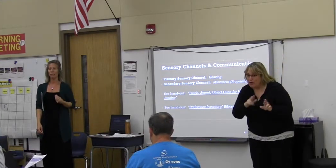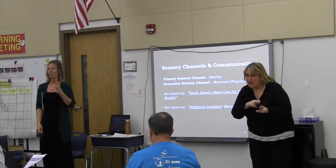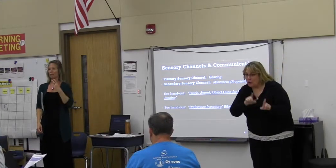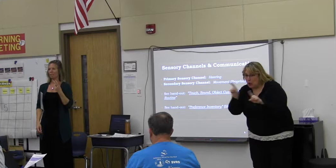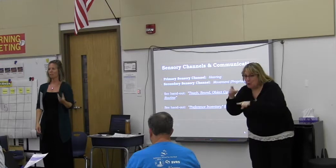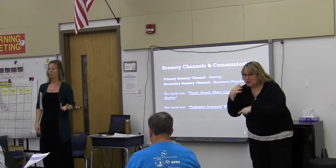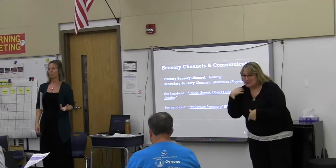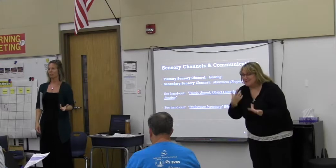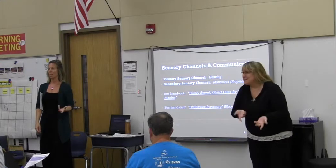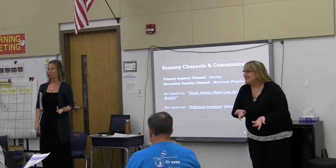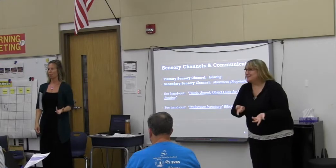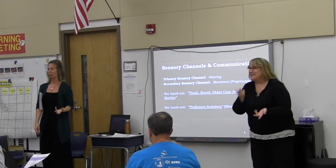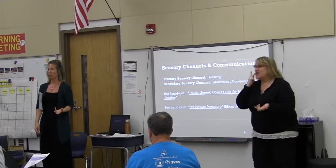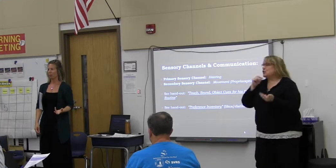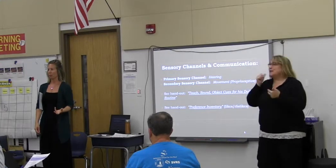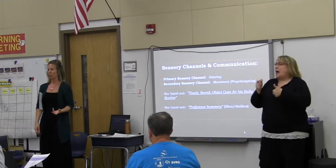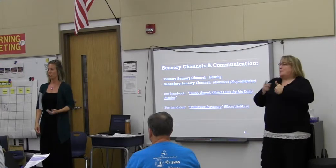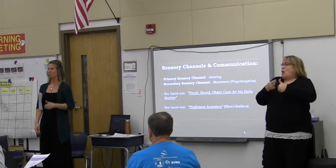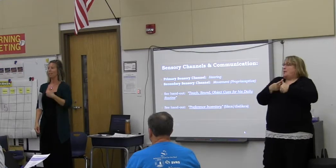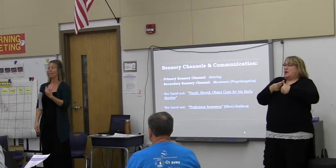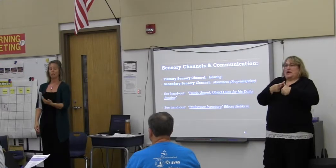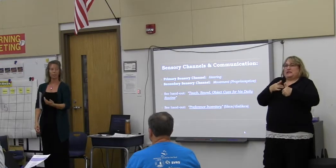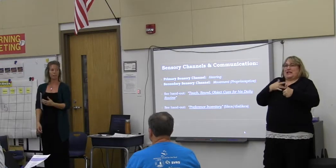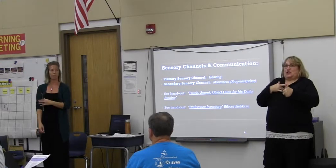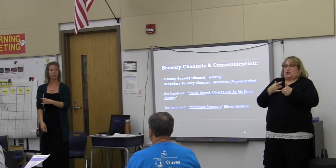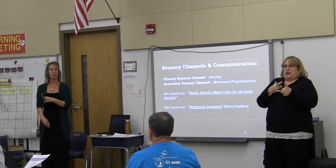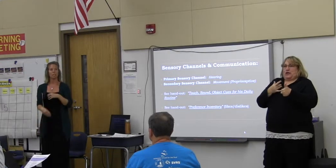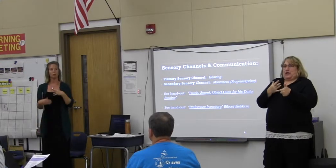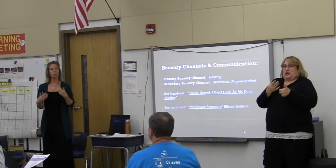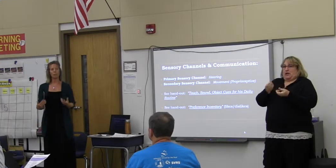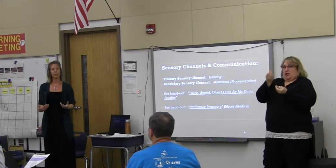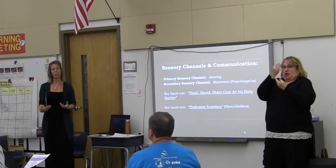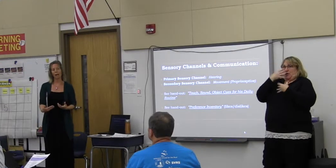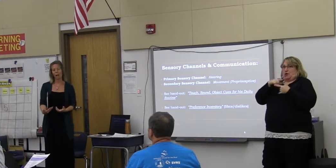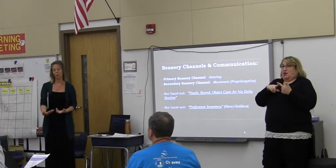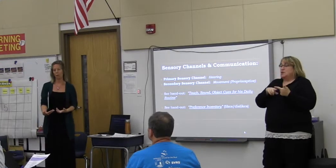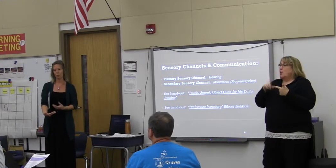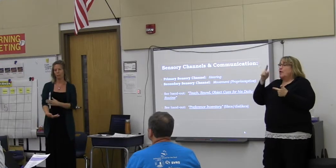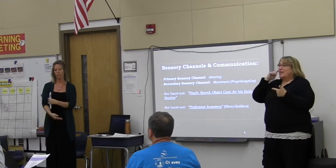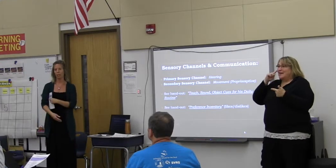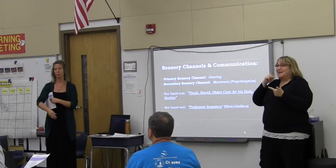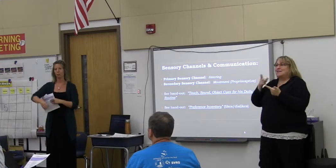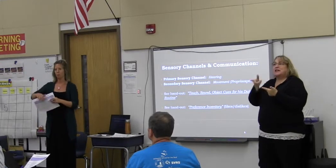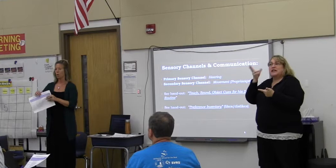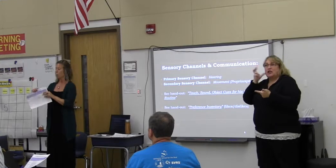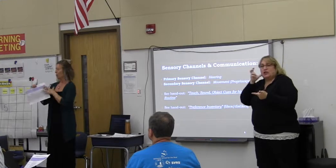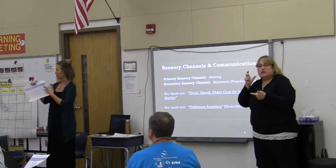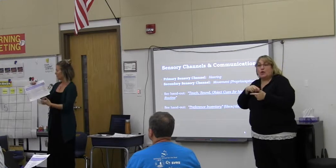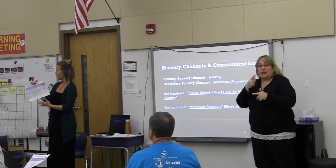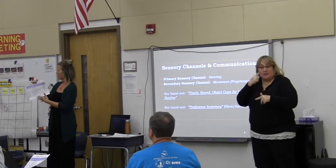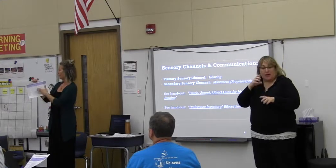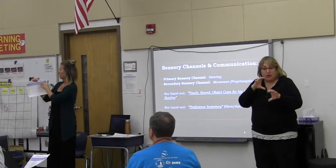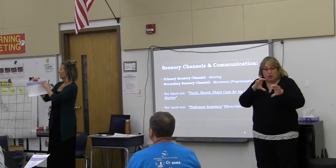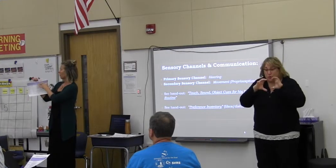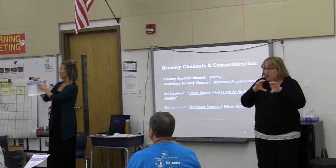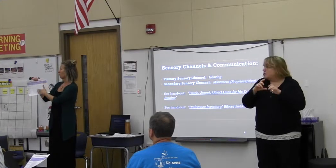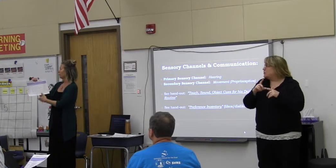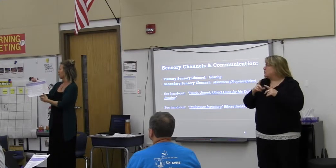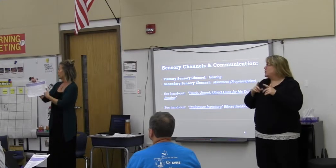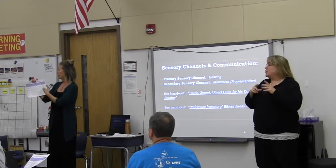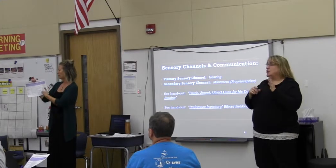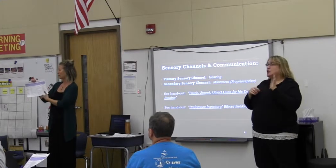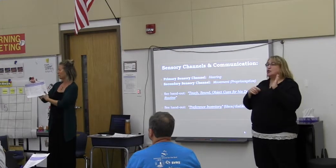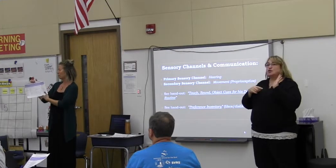gym, because vision is not his primary sensory channel. Hearing is. So when we think about how we're communicating with him, we present things